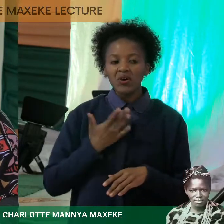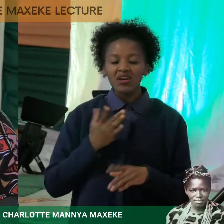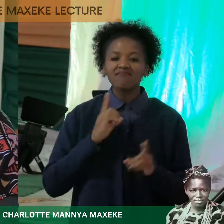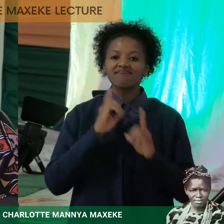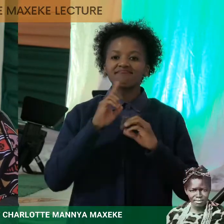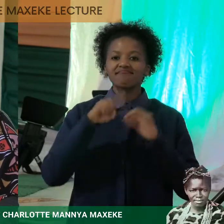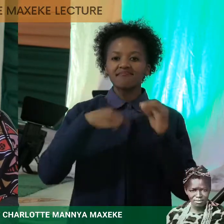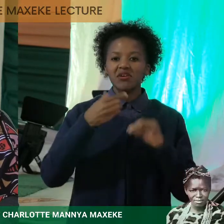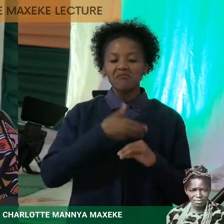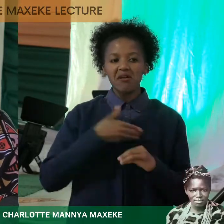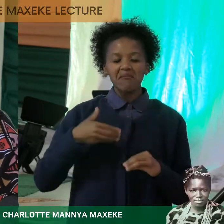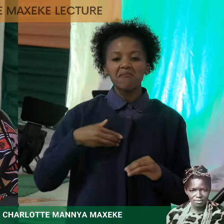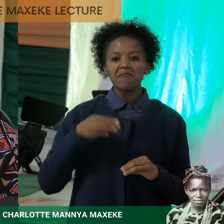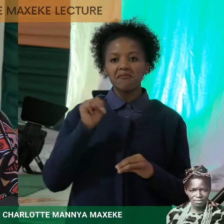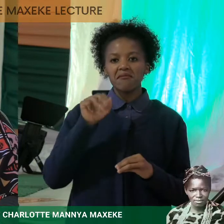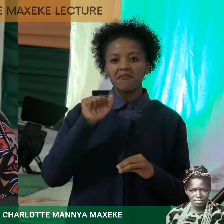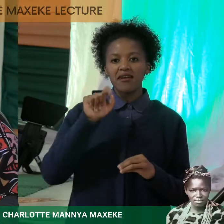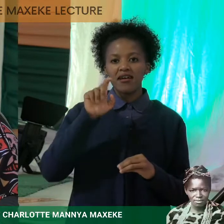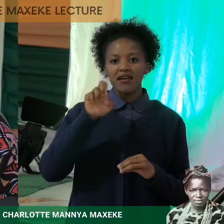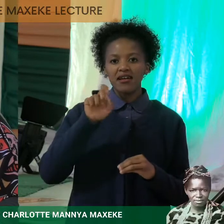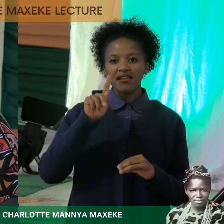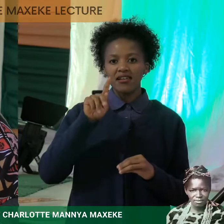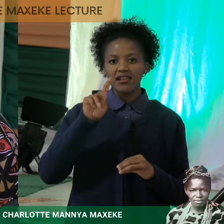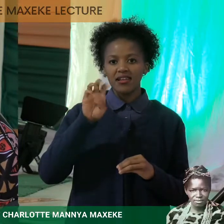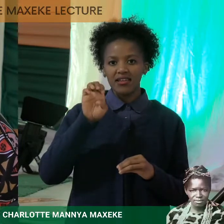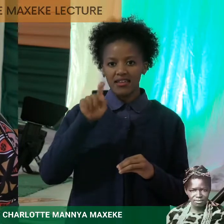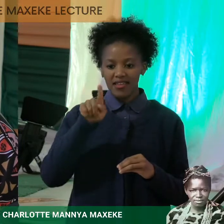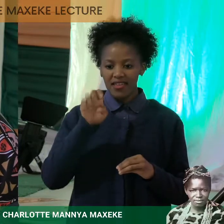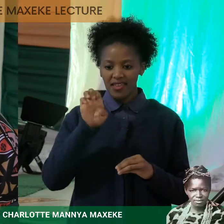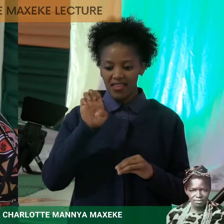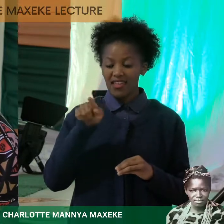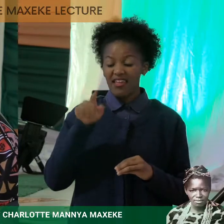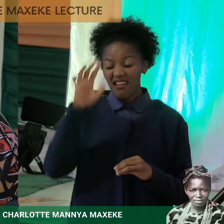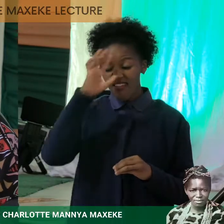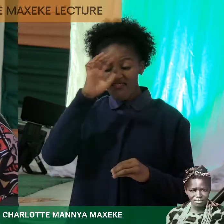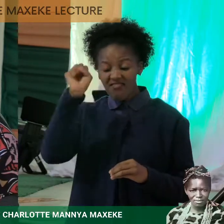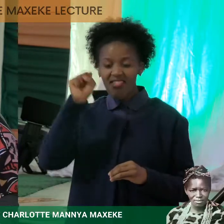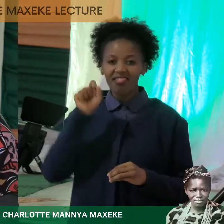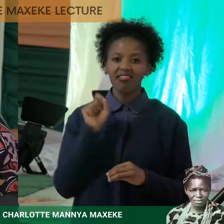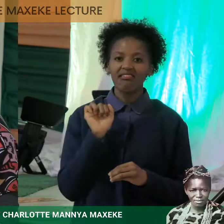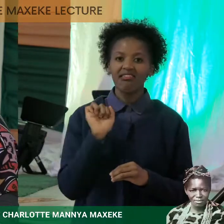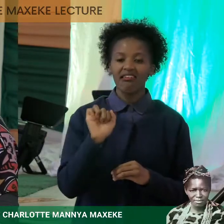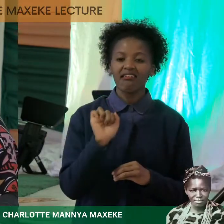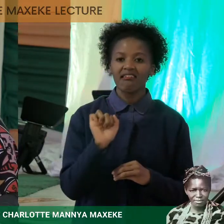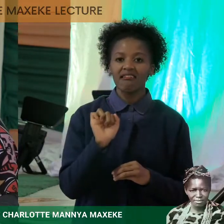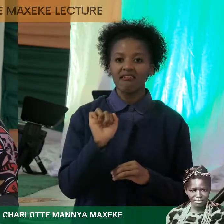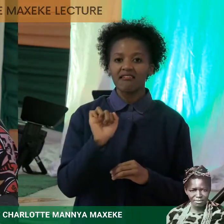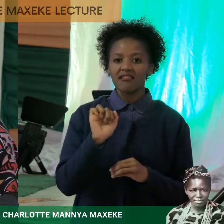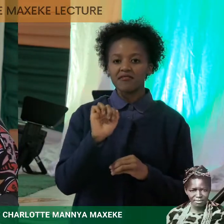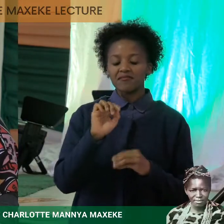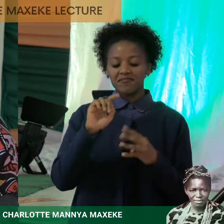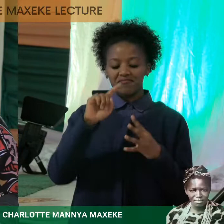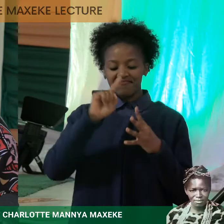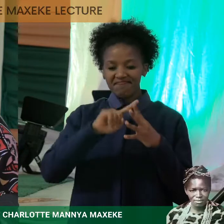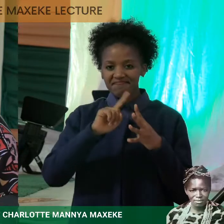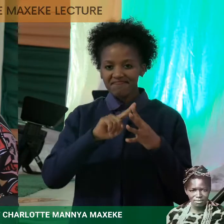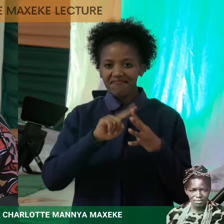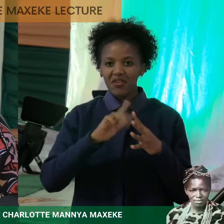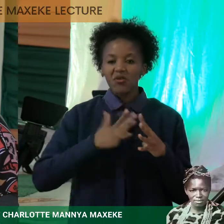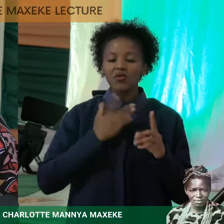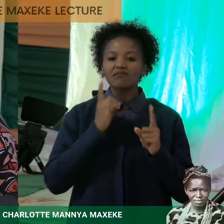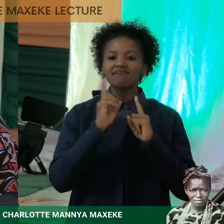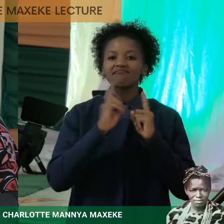Umama Charlotte Maxeke about her faith, ukholo lwakhe. Okwesine, I want to talk about